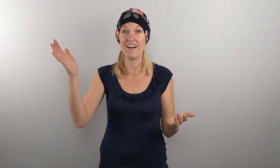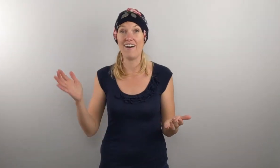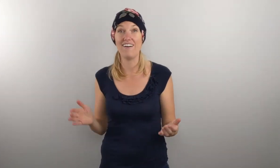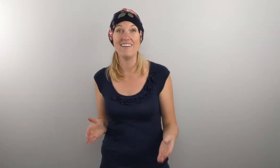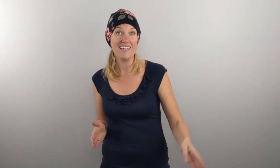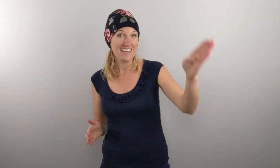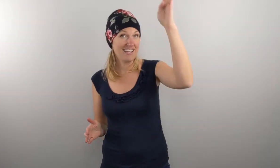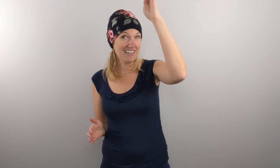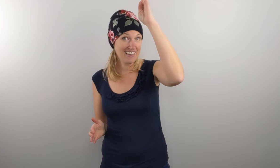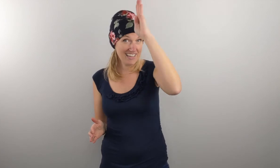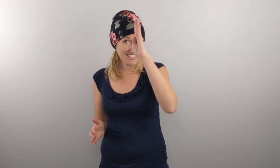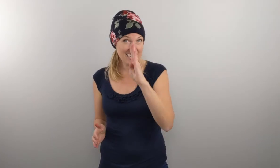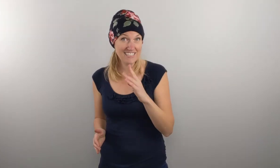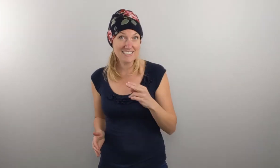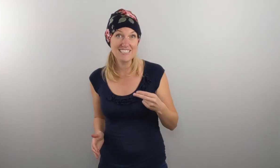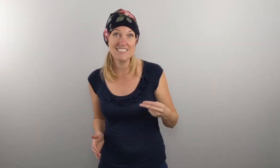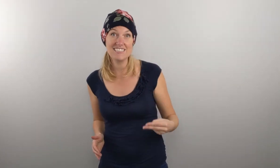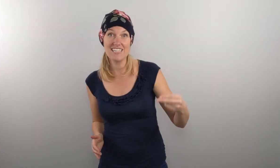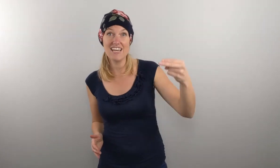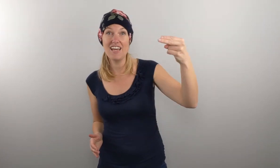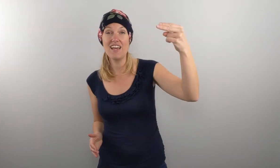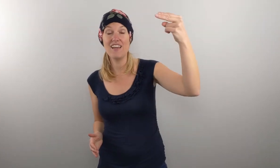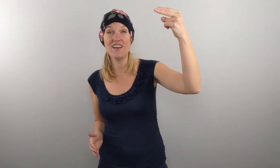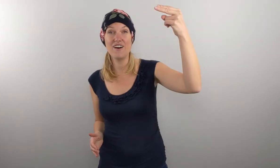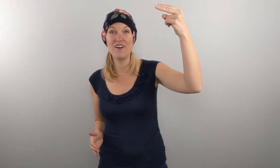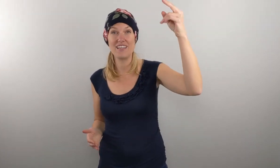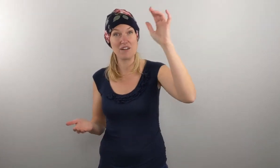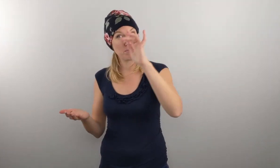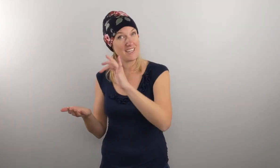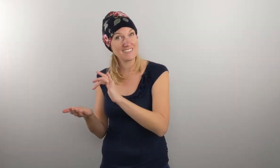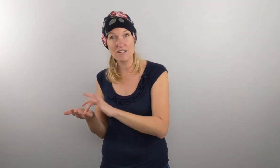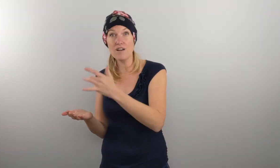Gloria in excelsis Deo, and then that repeats,